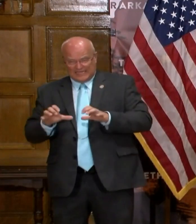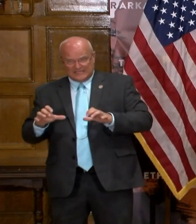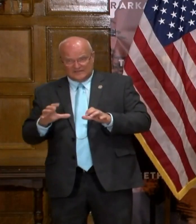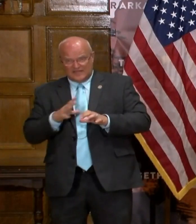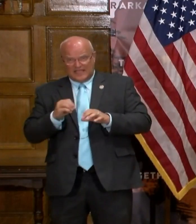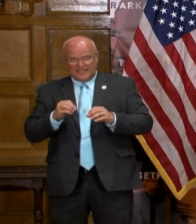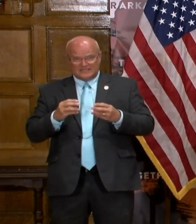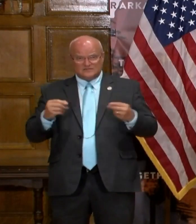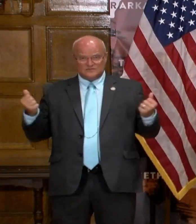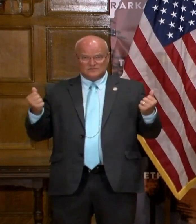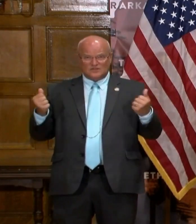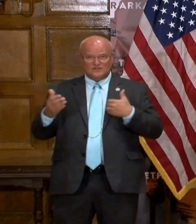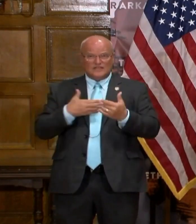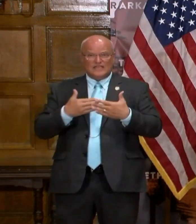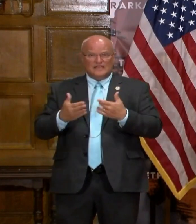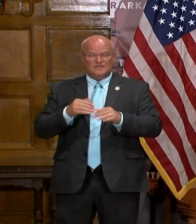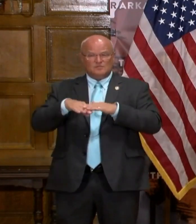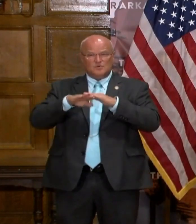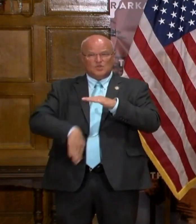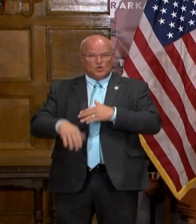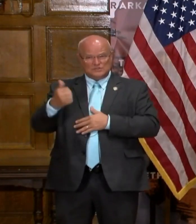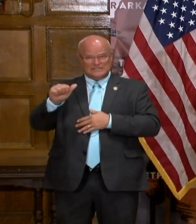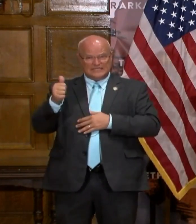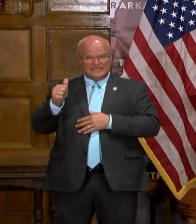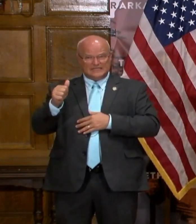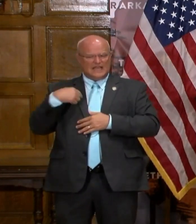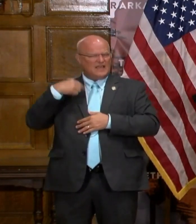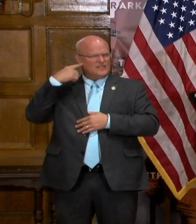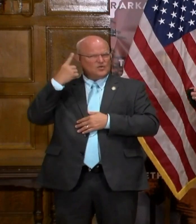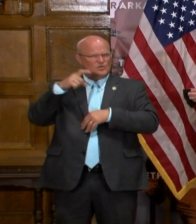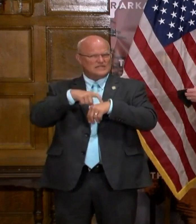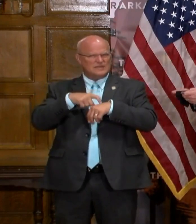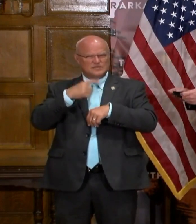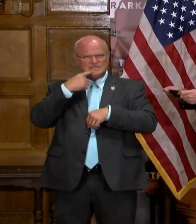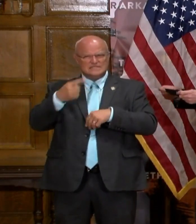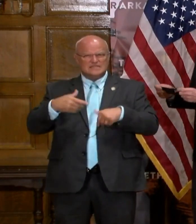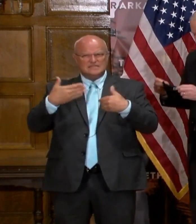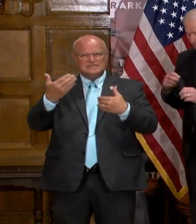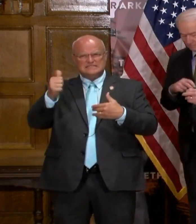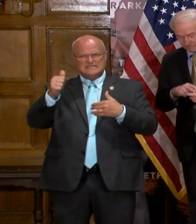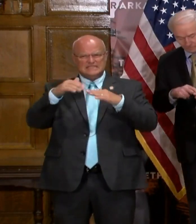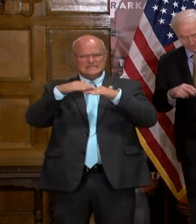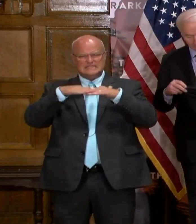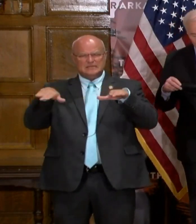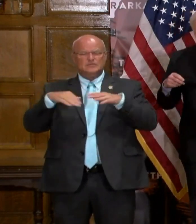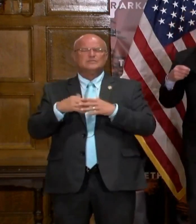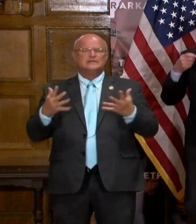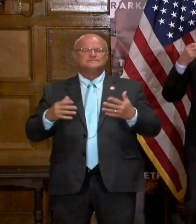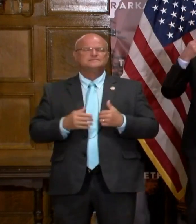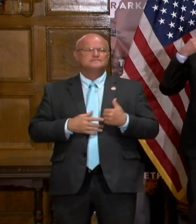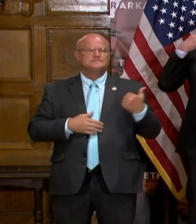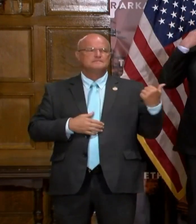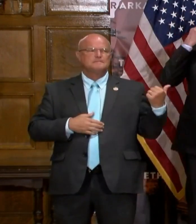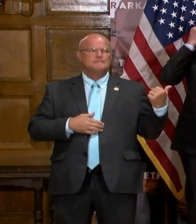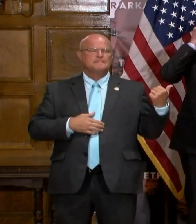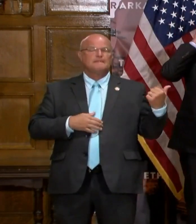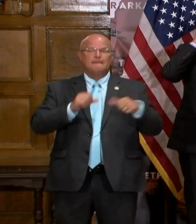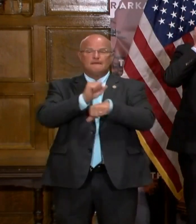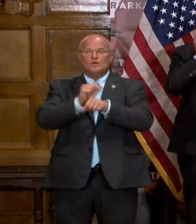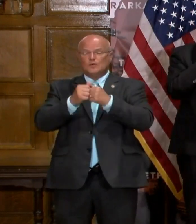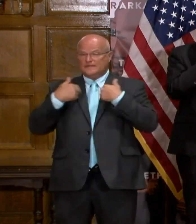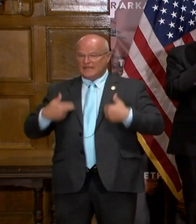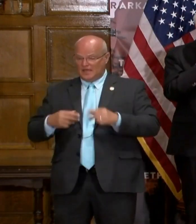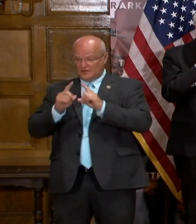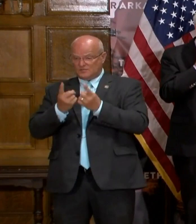otherwise? Even below 10? I thought I heard you say we're posting even if they have one. Working with the